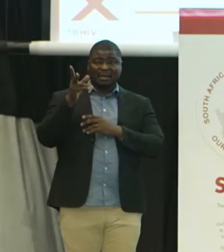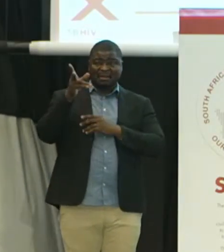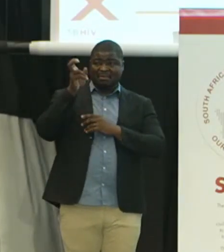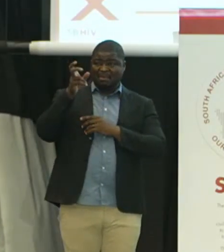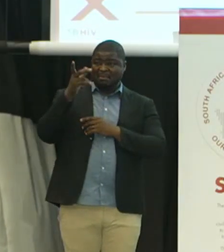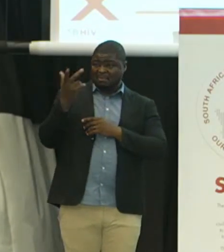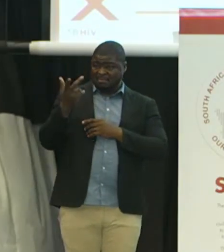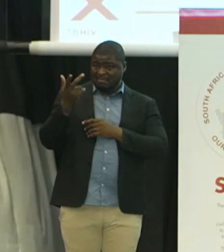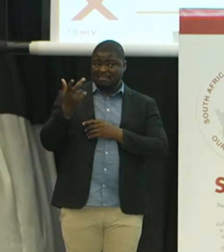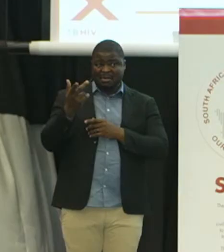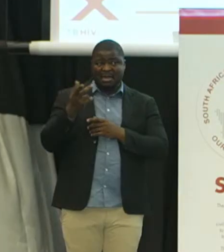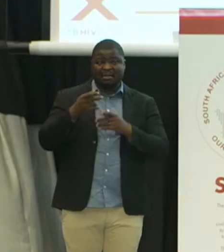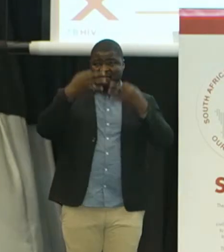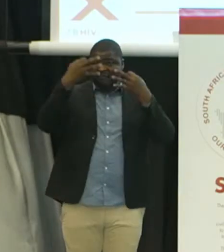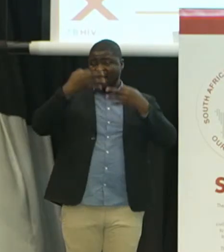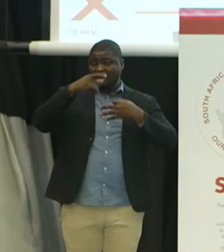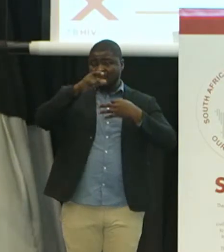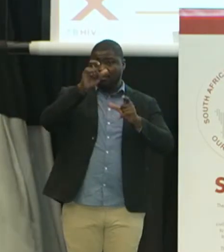front even? Oh, okay, great.